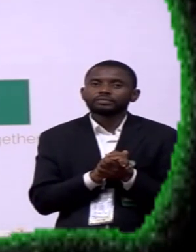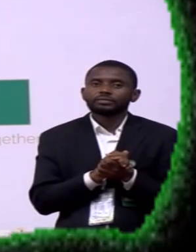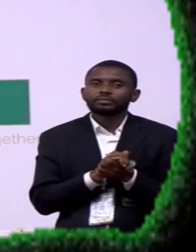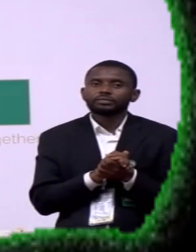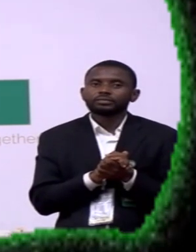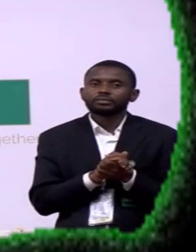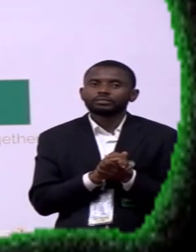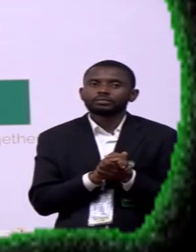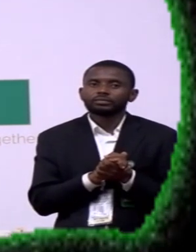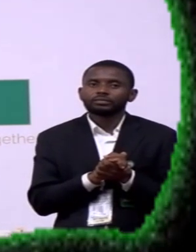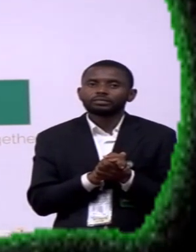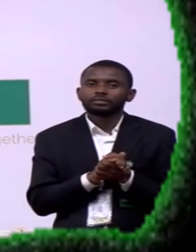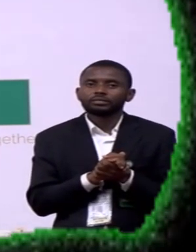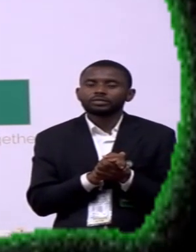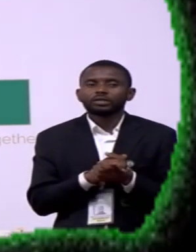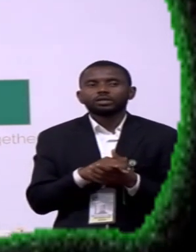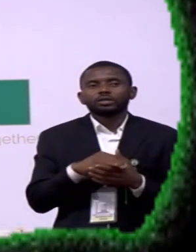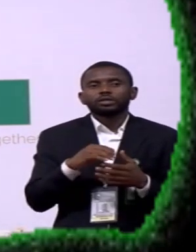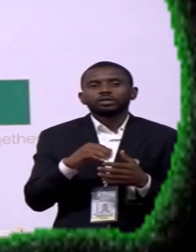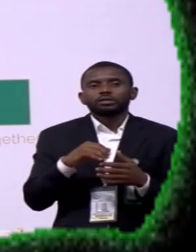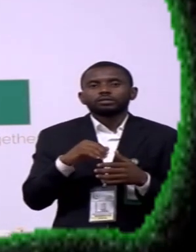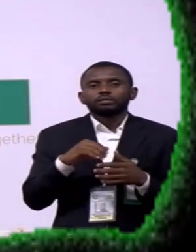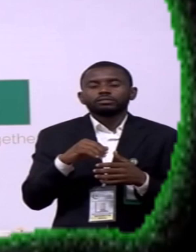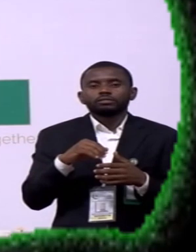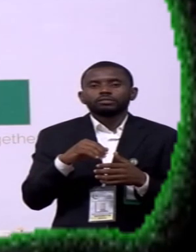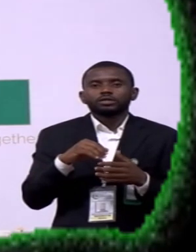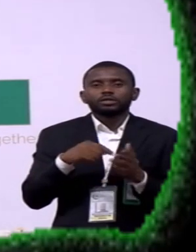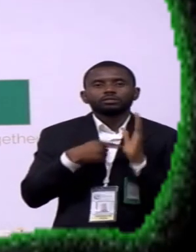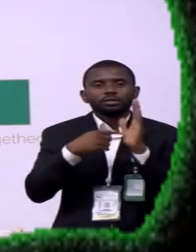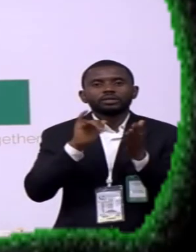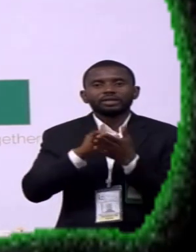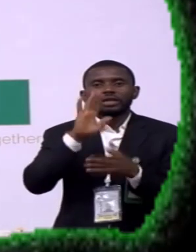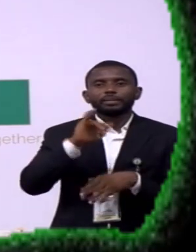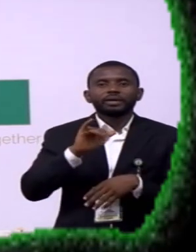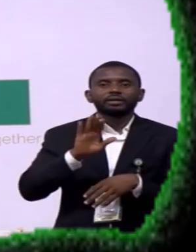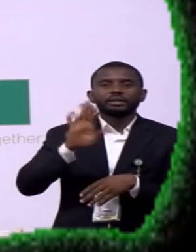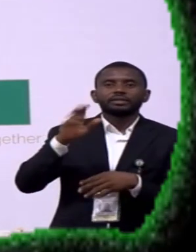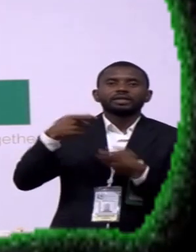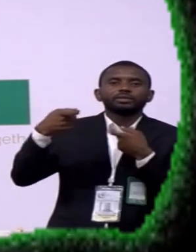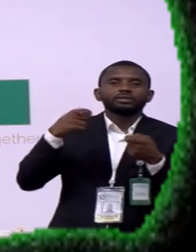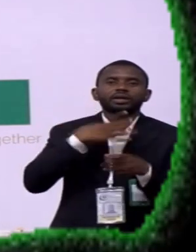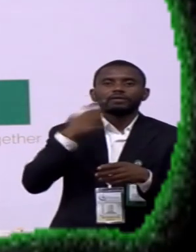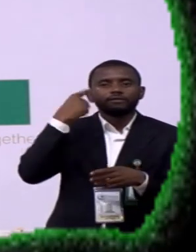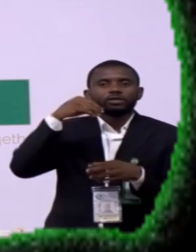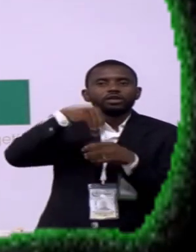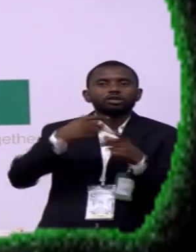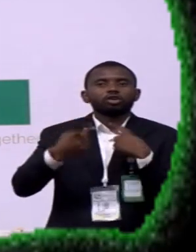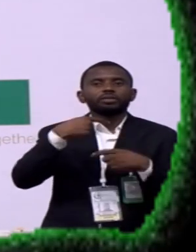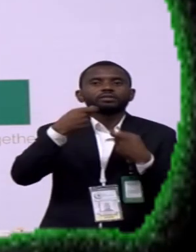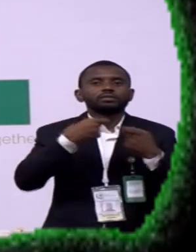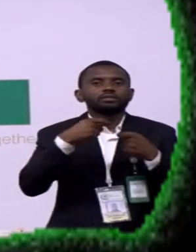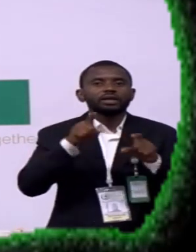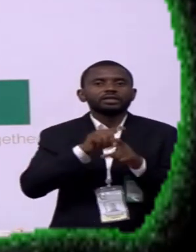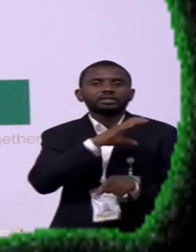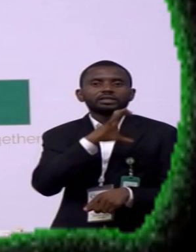and of service to the incoming administration. As citizens, we must turn